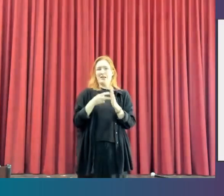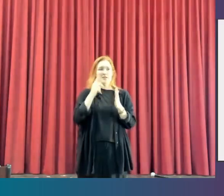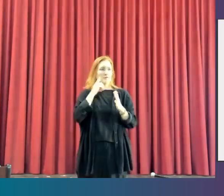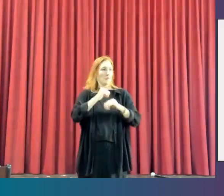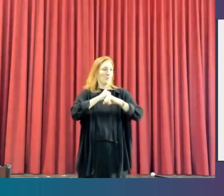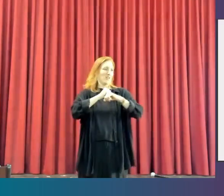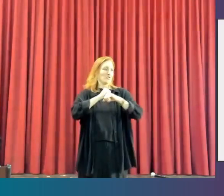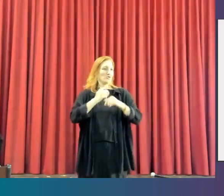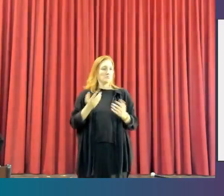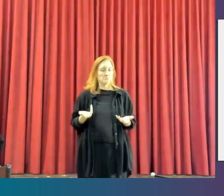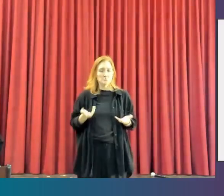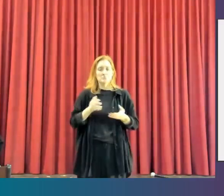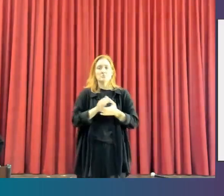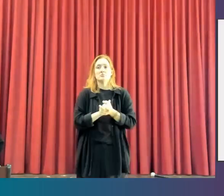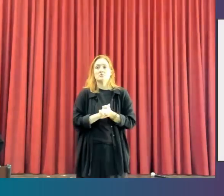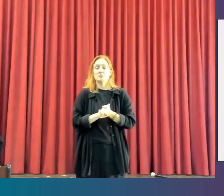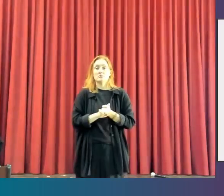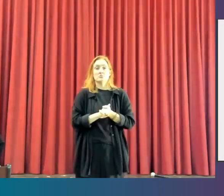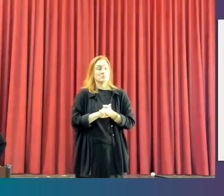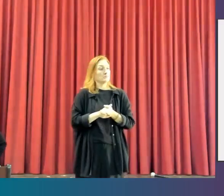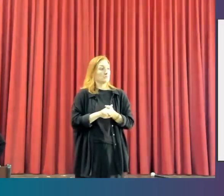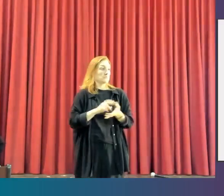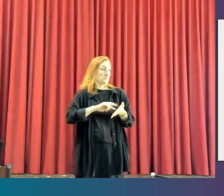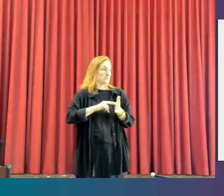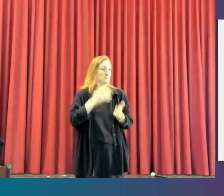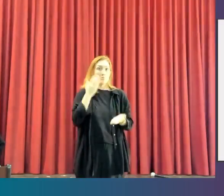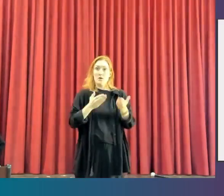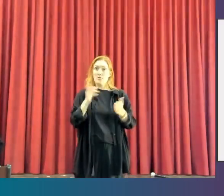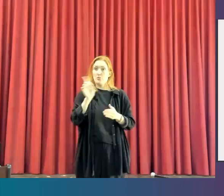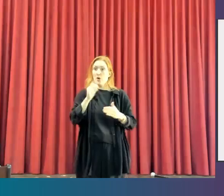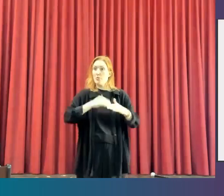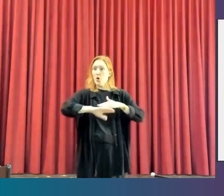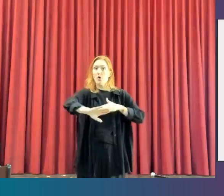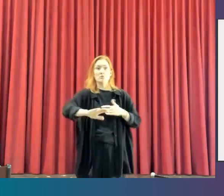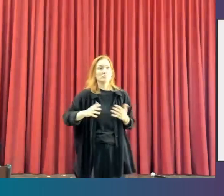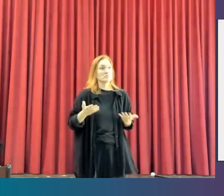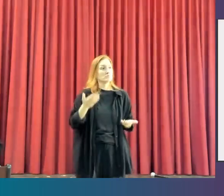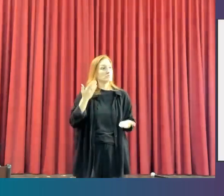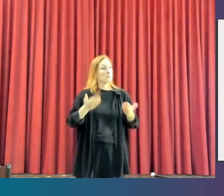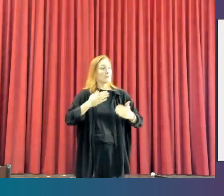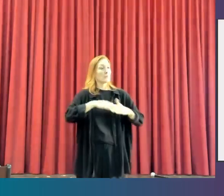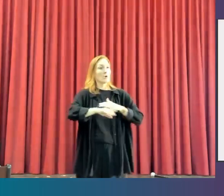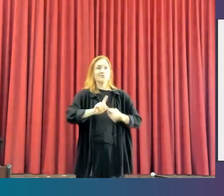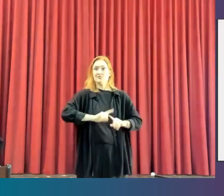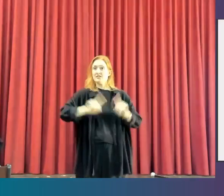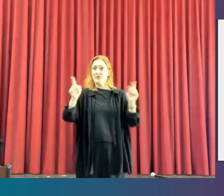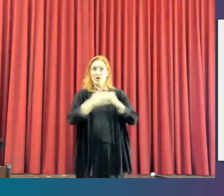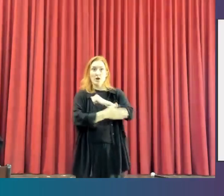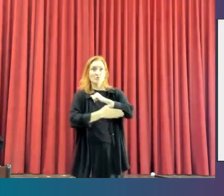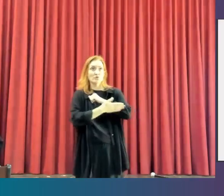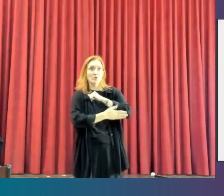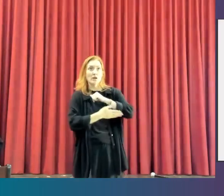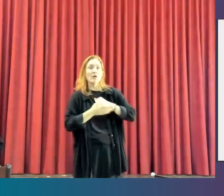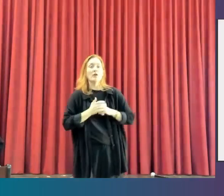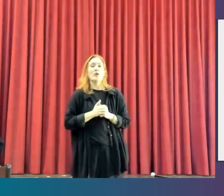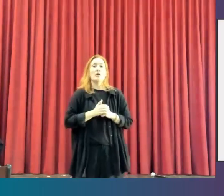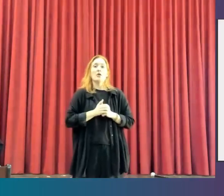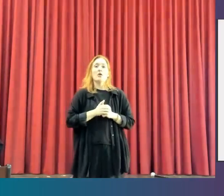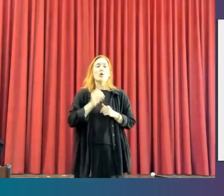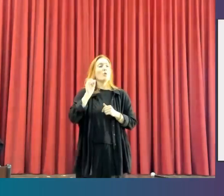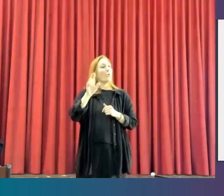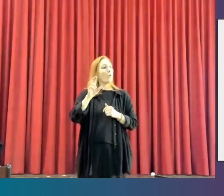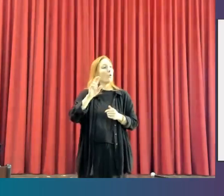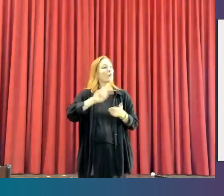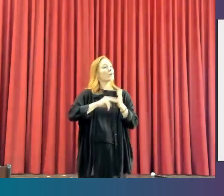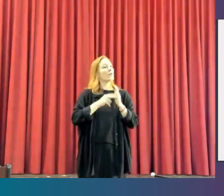So it can mean our country of birth, like maybe we were born in a different country, but it can also mean